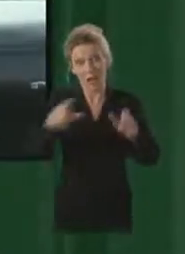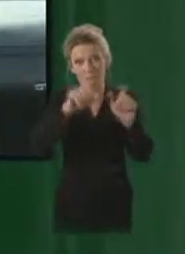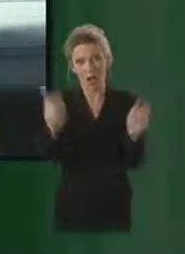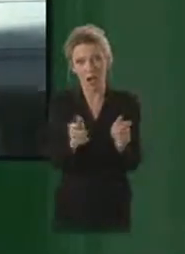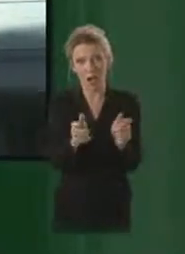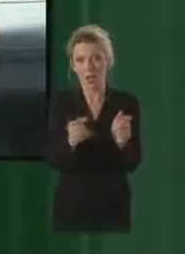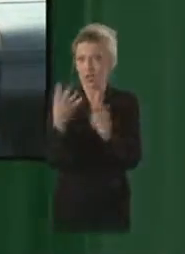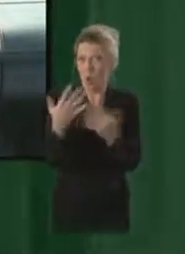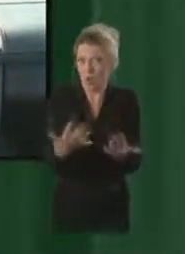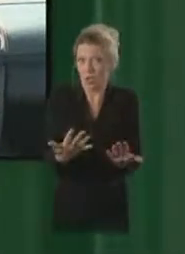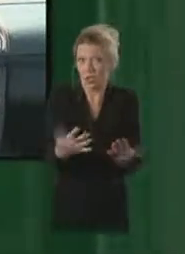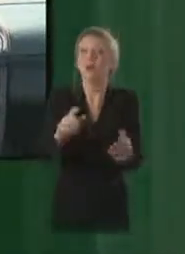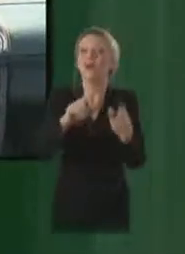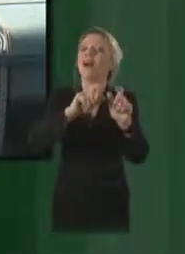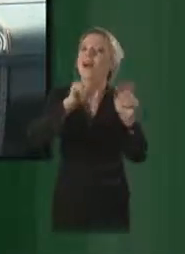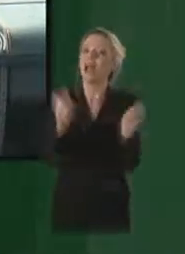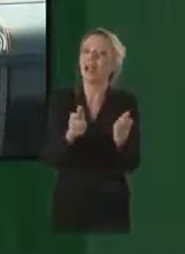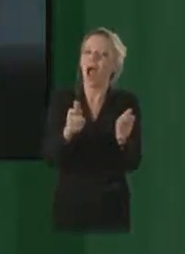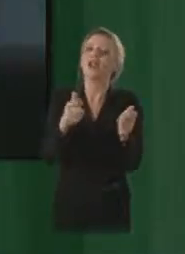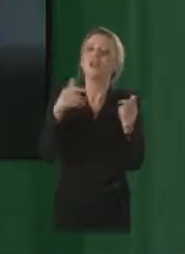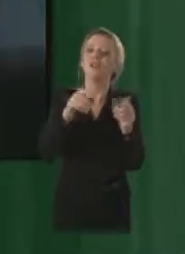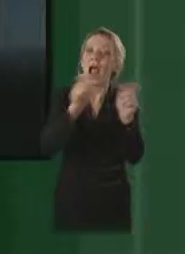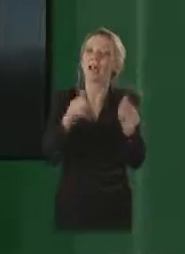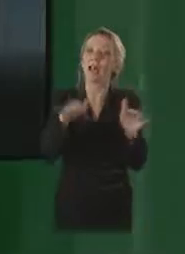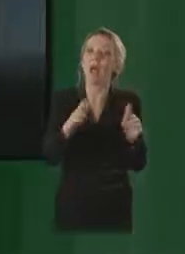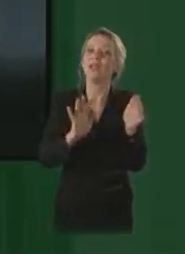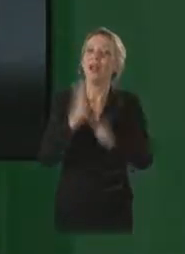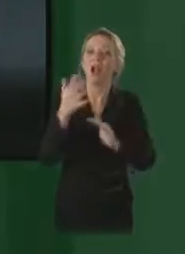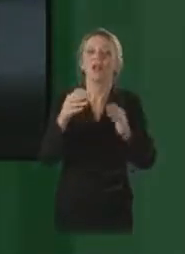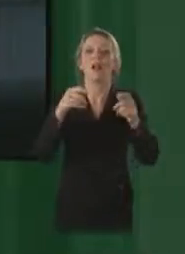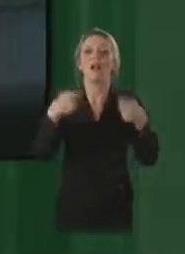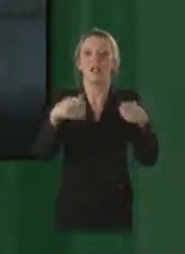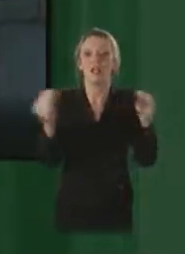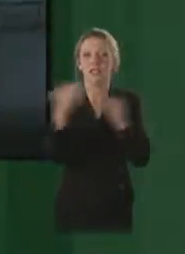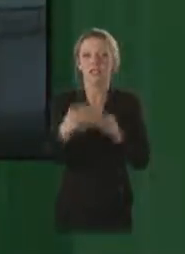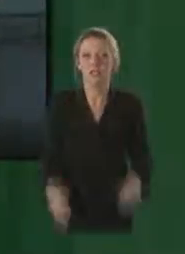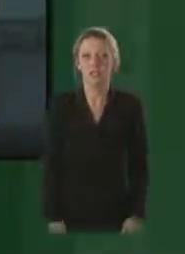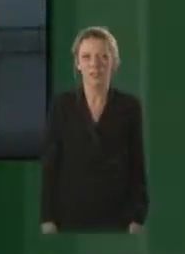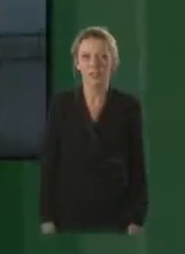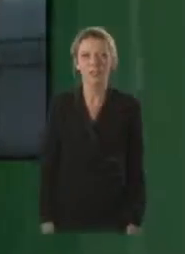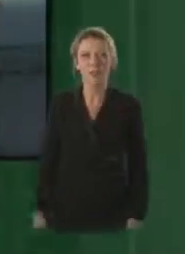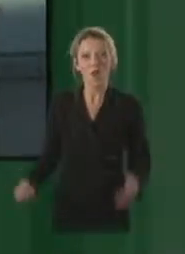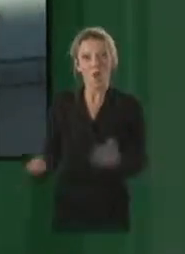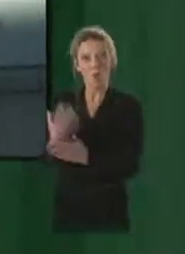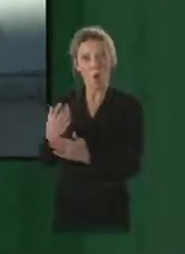clad in smooth leather. There's also new styling for the center console, now in an elegant black shade.